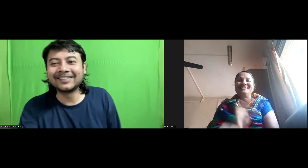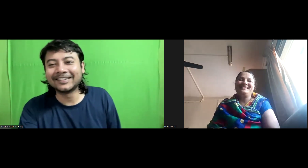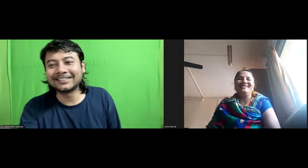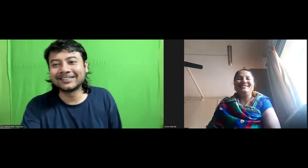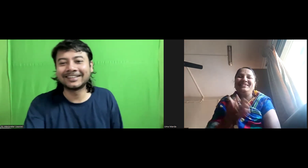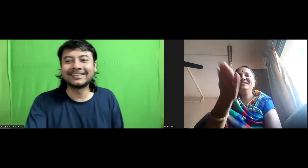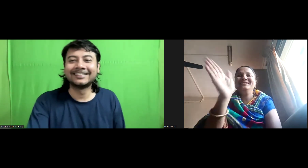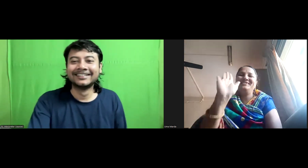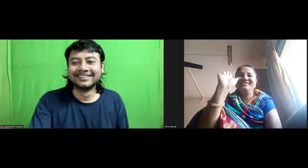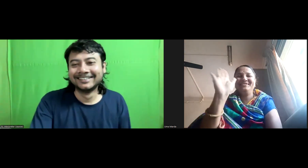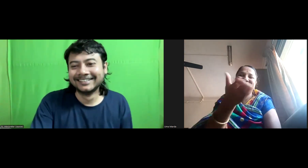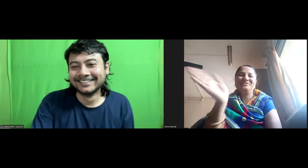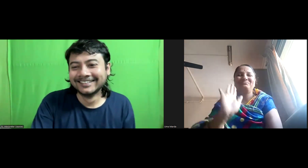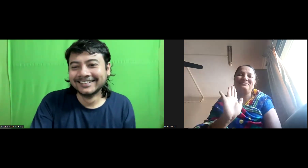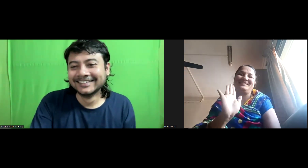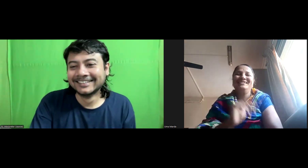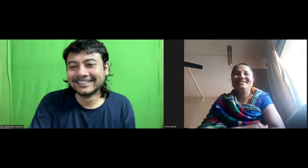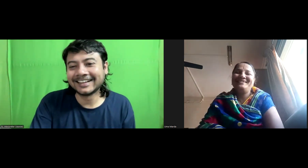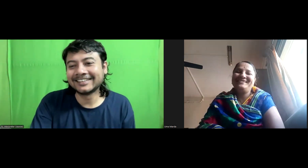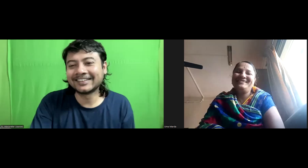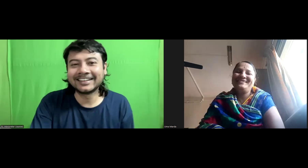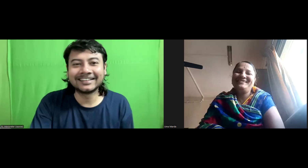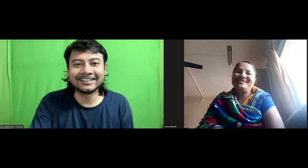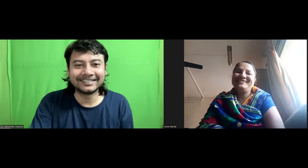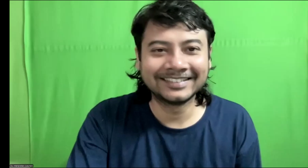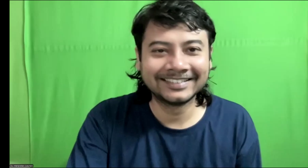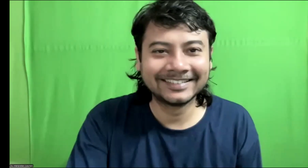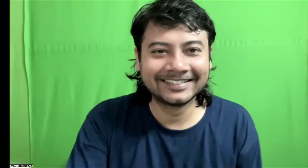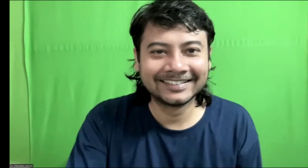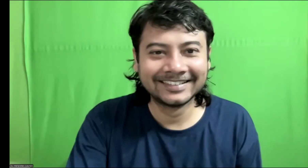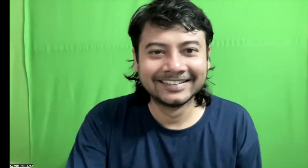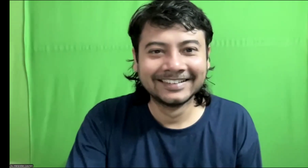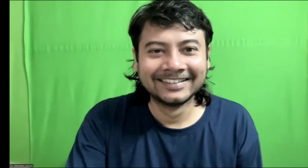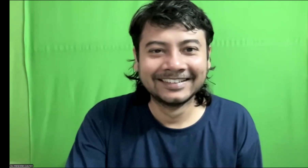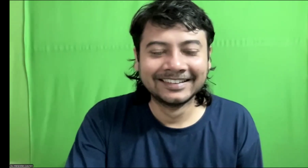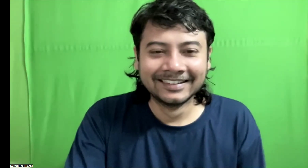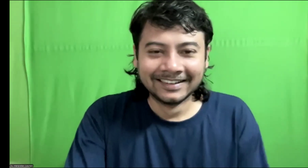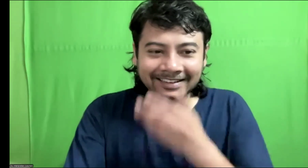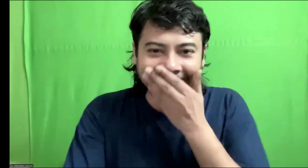Hare Krishna. Hare Krishna. Yeah, you can take the others.